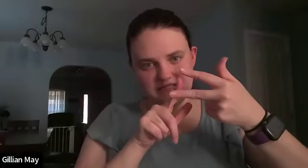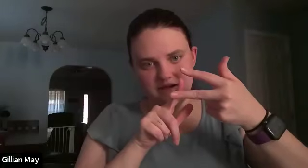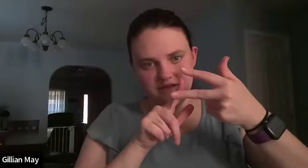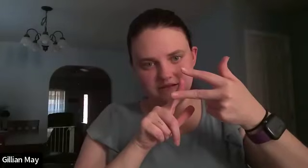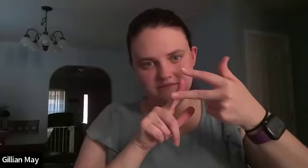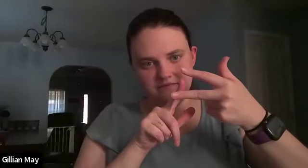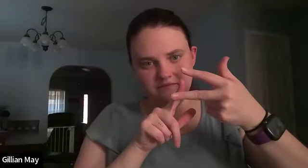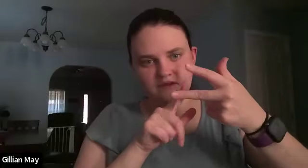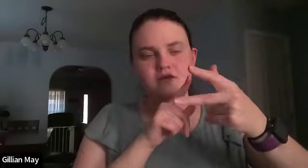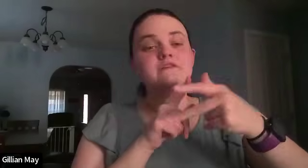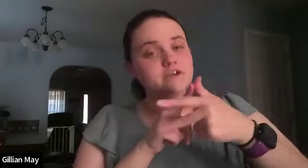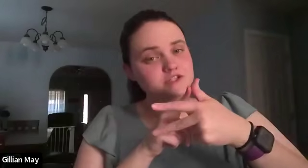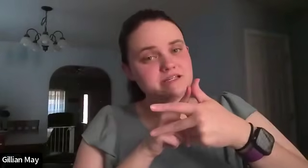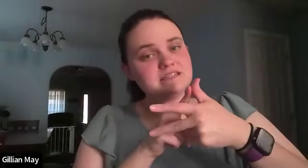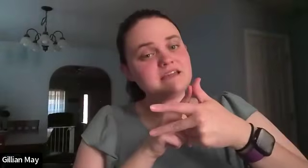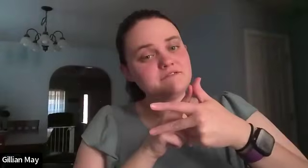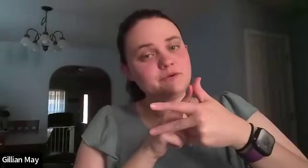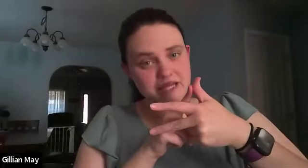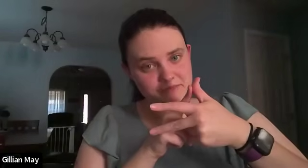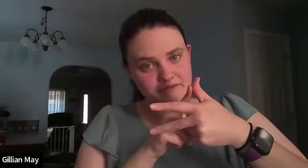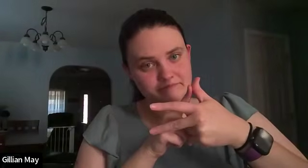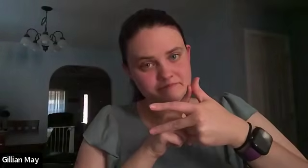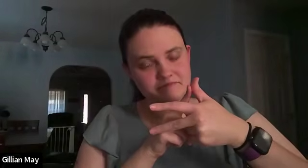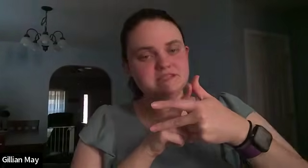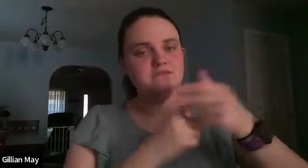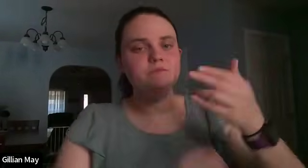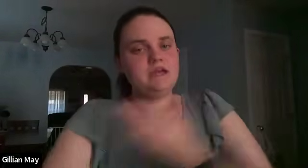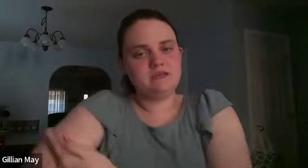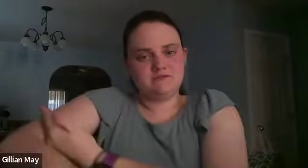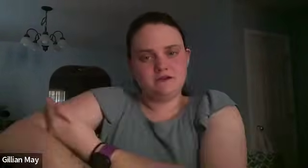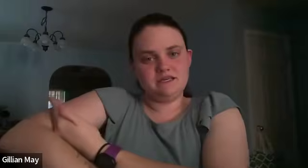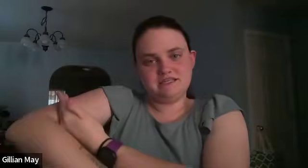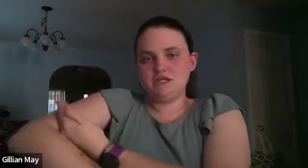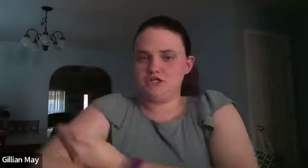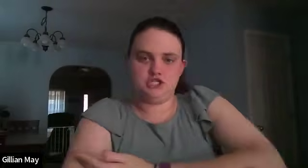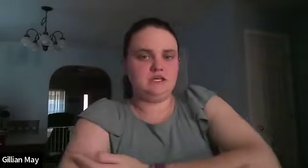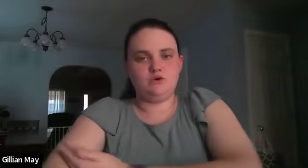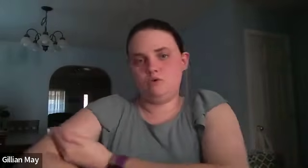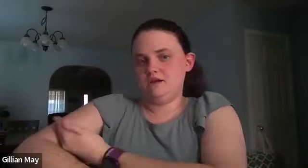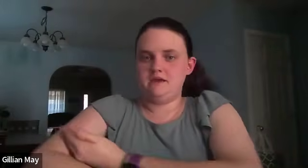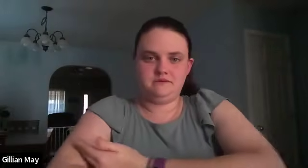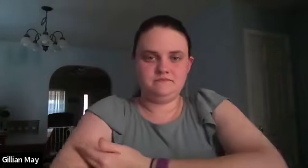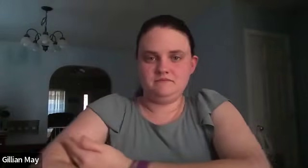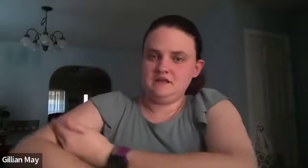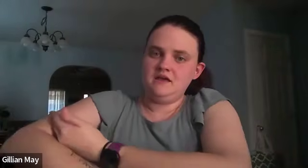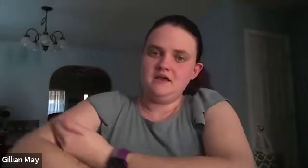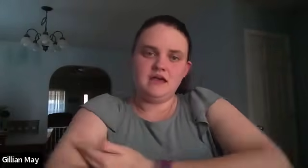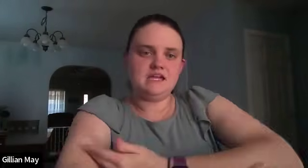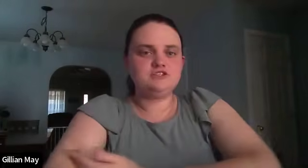these signs. The first one is the sign for baby. The sign for baby is very easy. It's just like you're holding a baby. And you